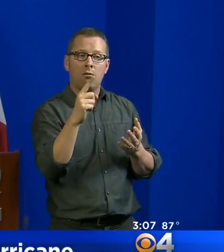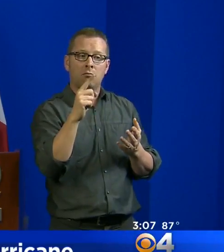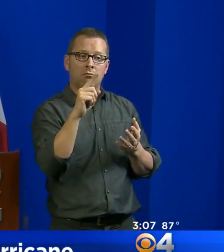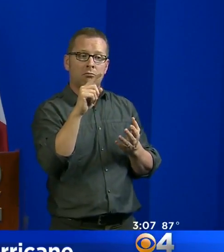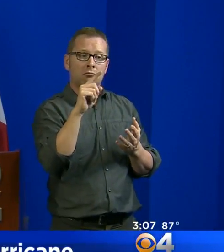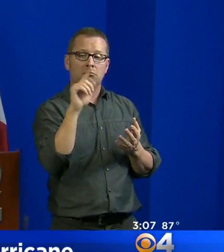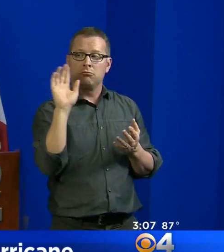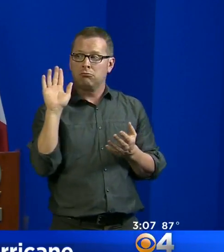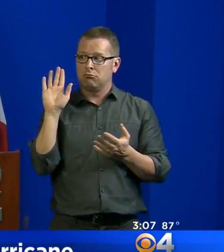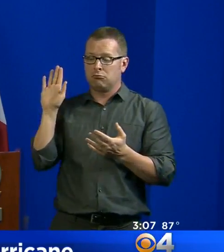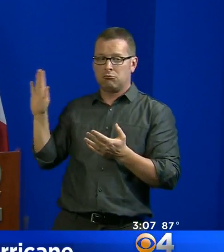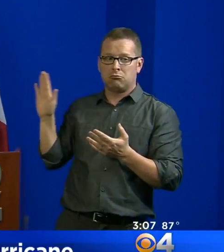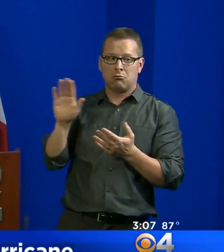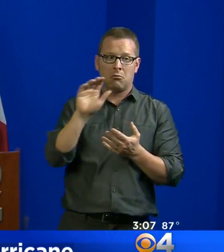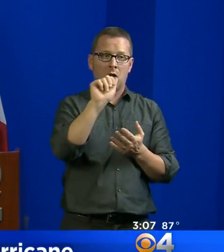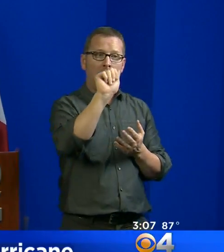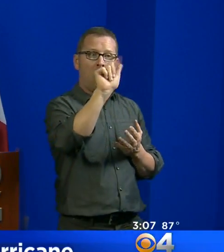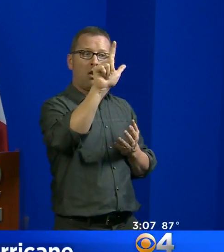at Broward EMD.